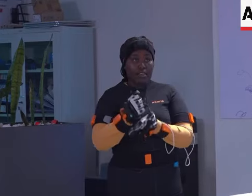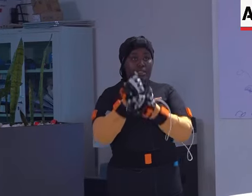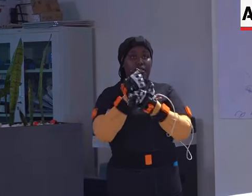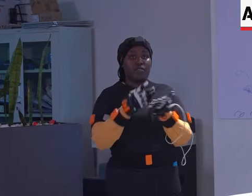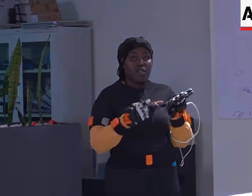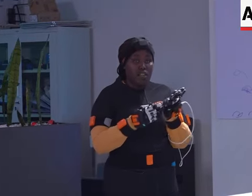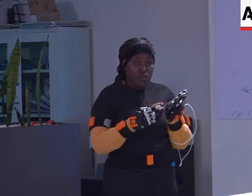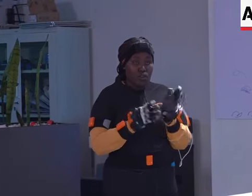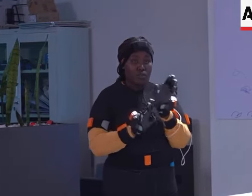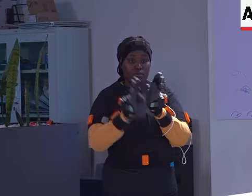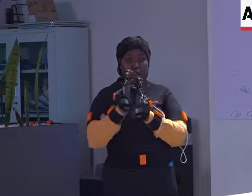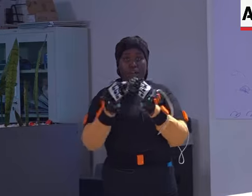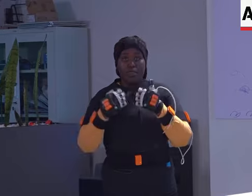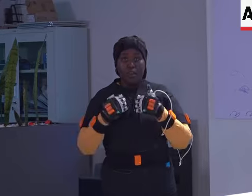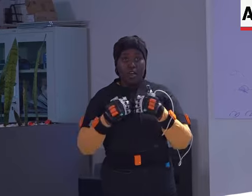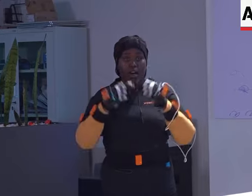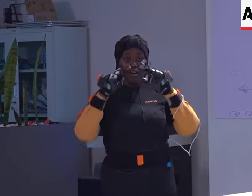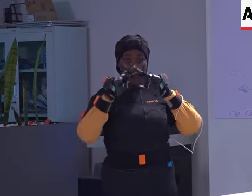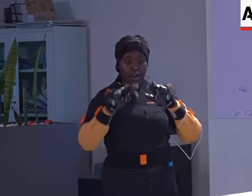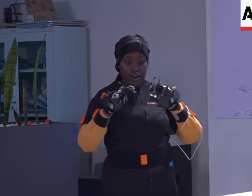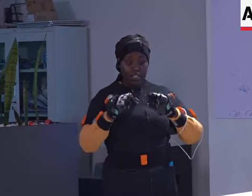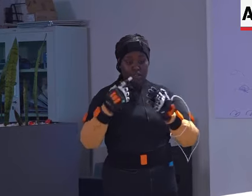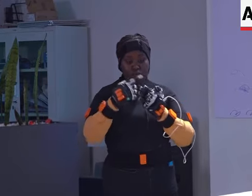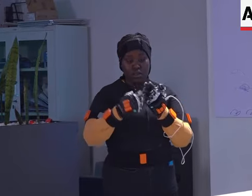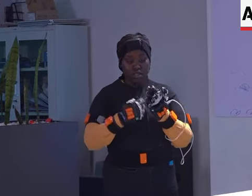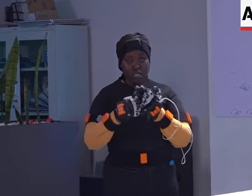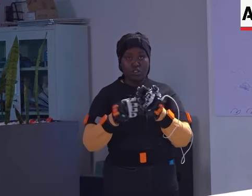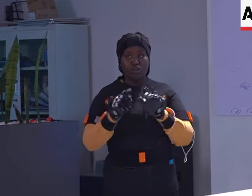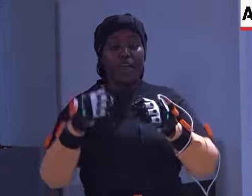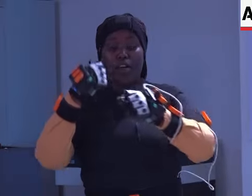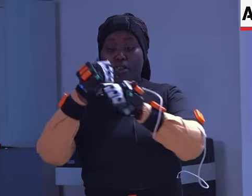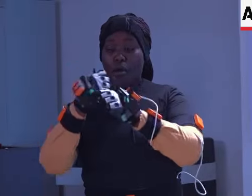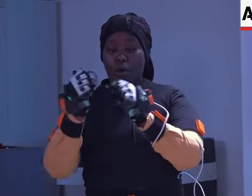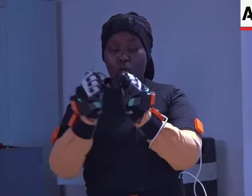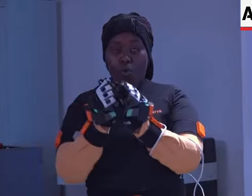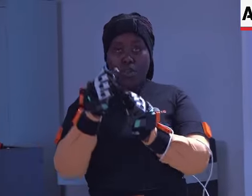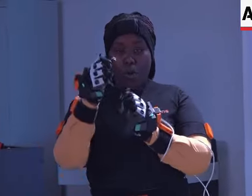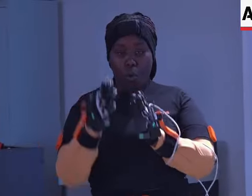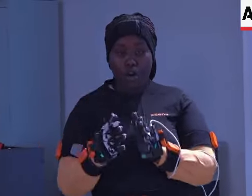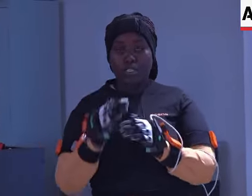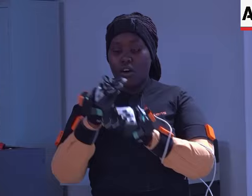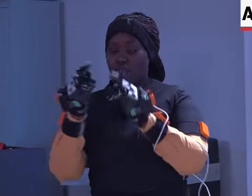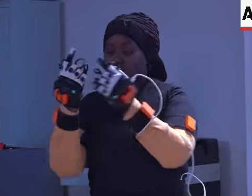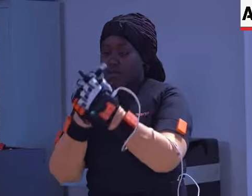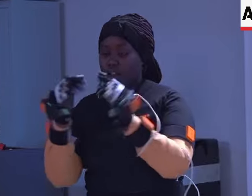They bring invaluable research to the discussion table, facilitating stakeholders at all levels as part of their